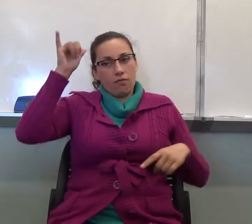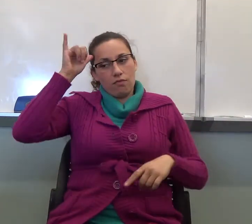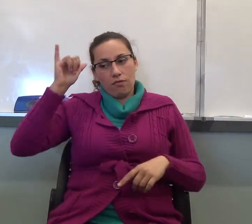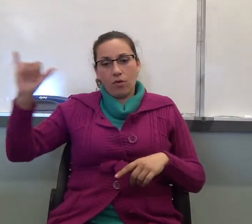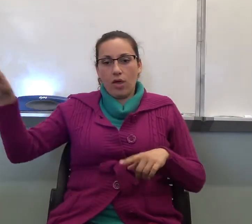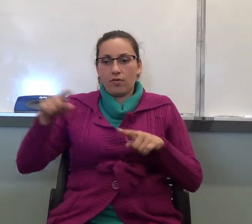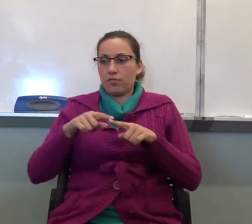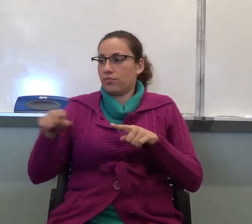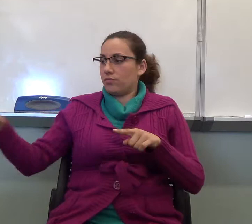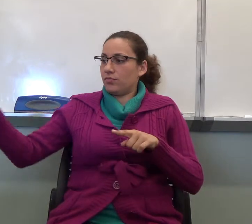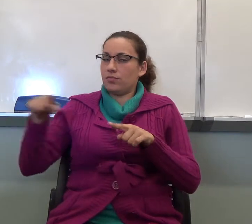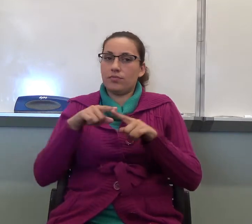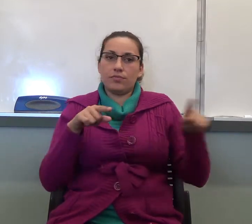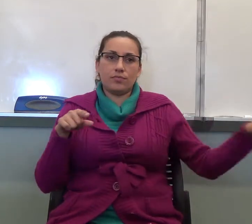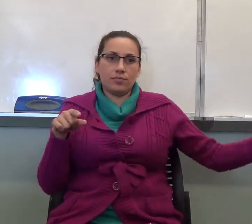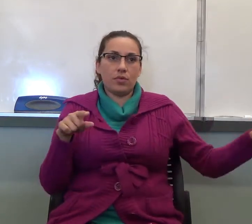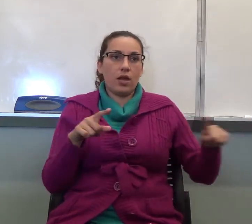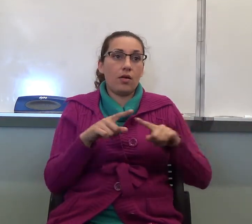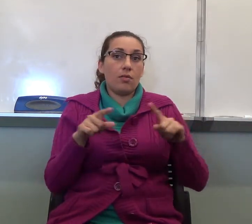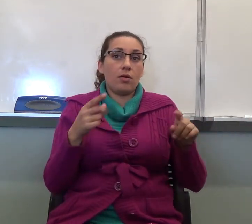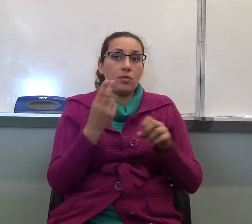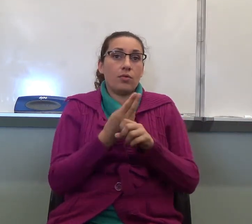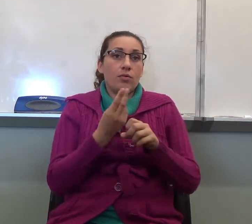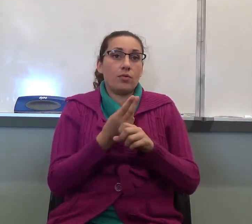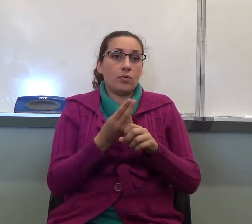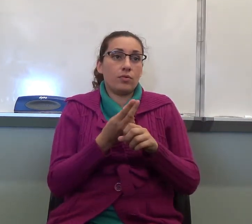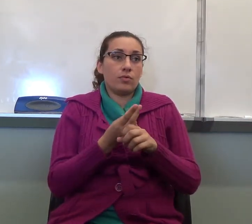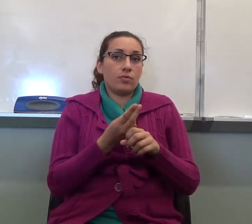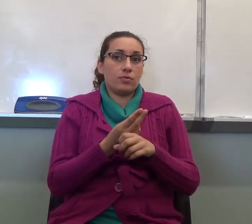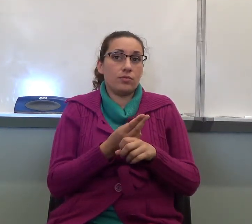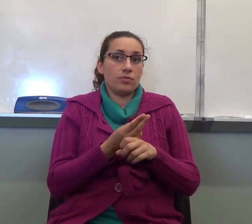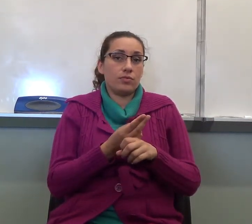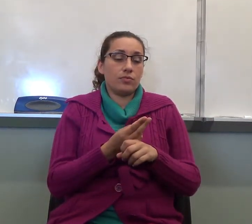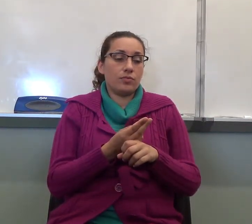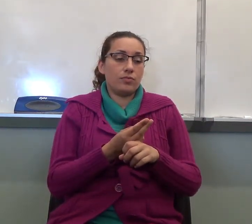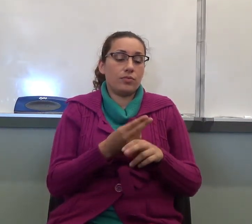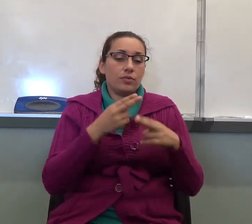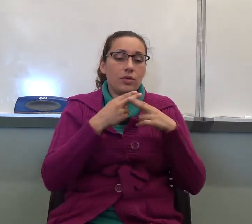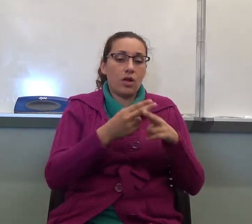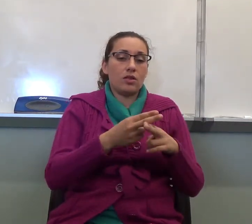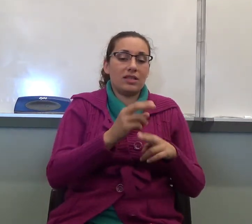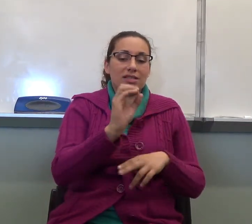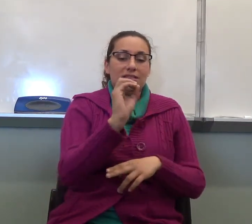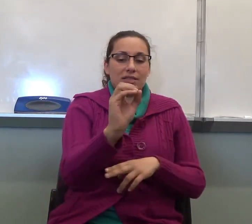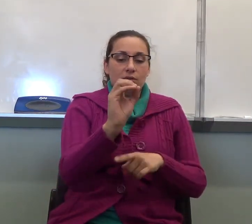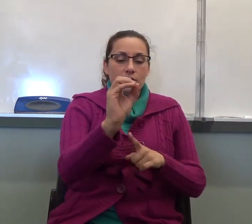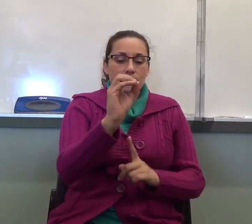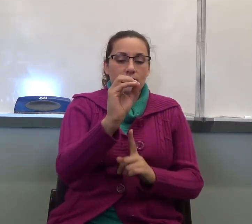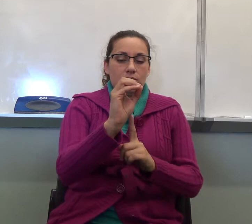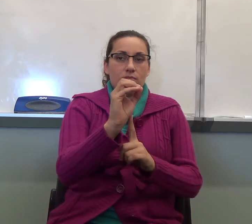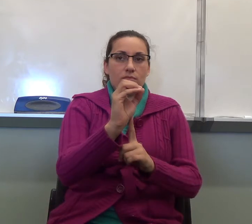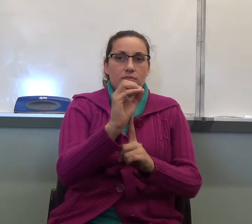this. We've used what's called zero and what's called integers. 1, 2, and so